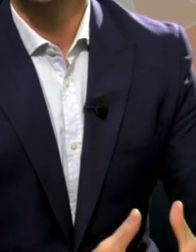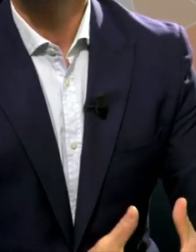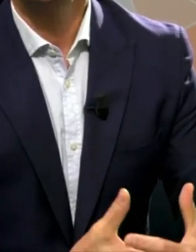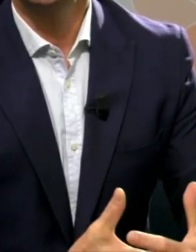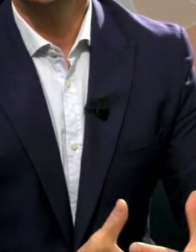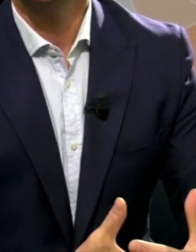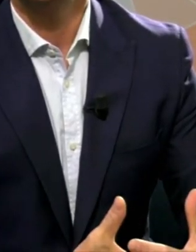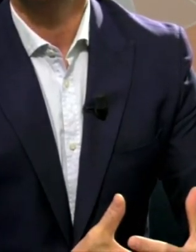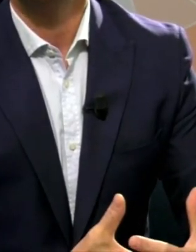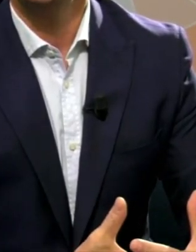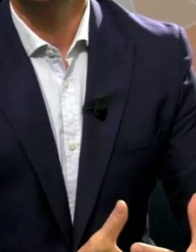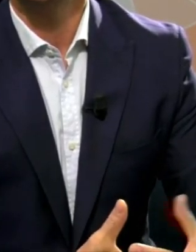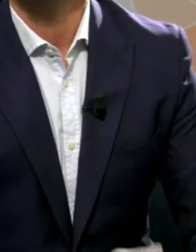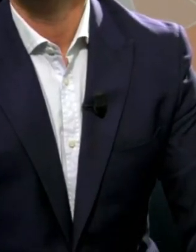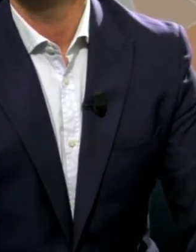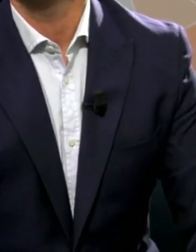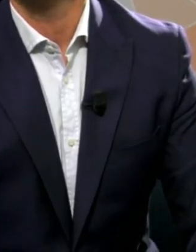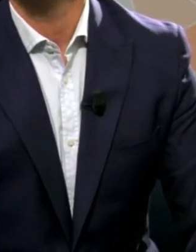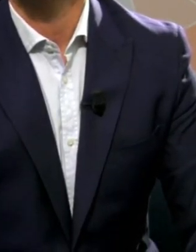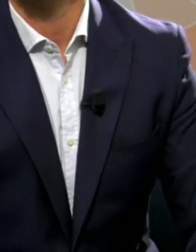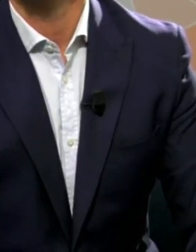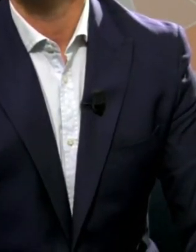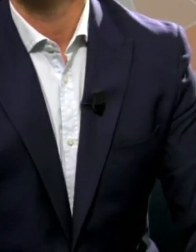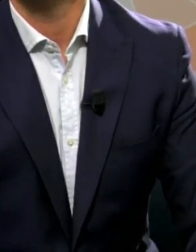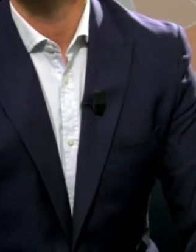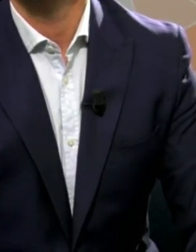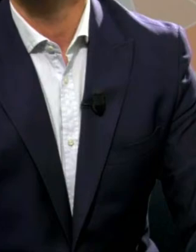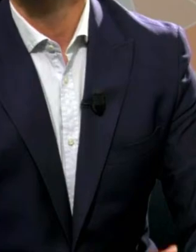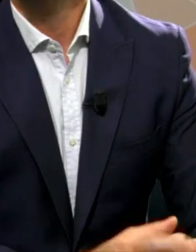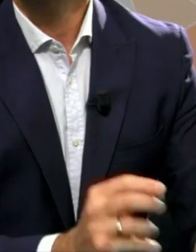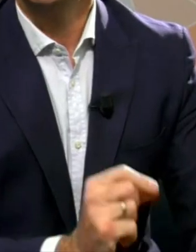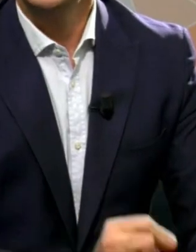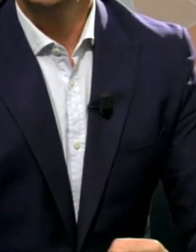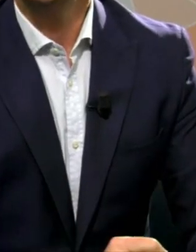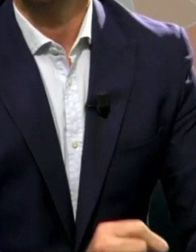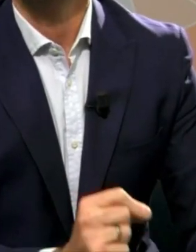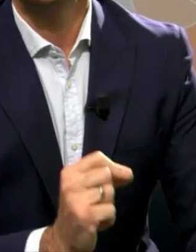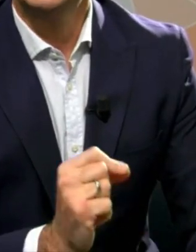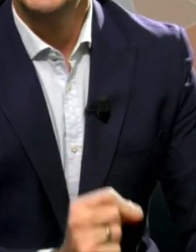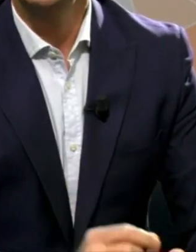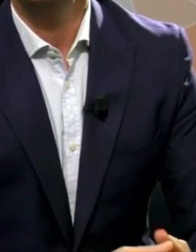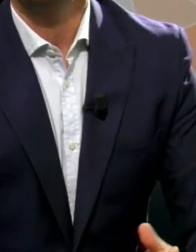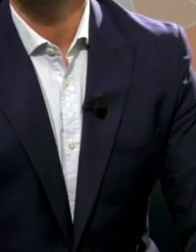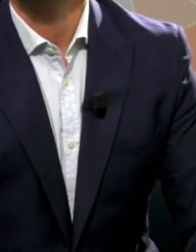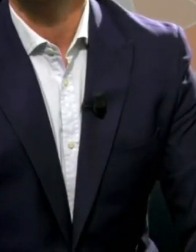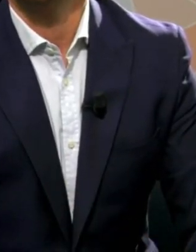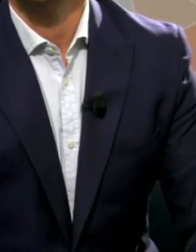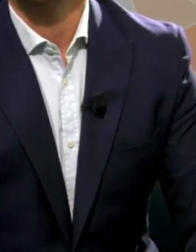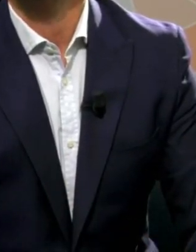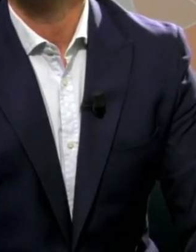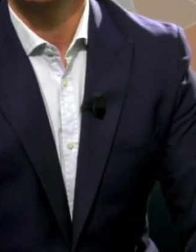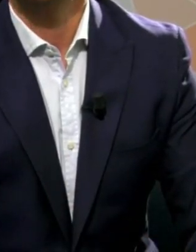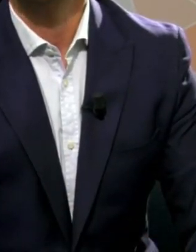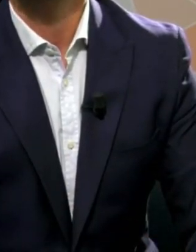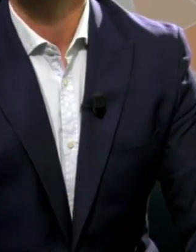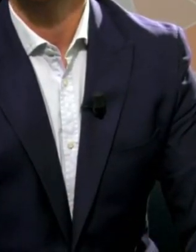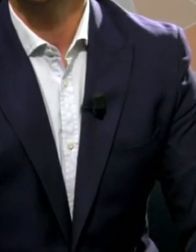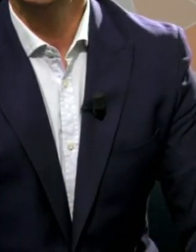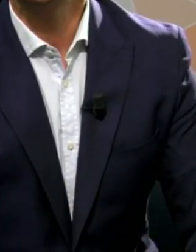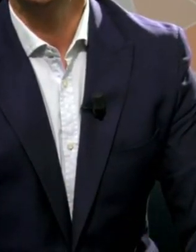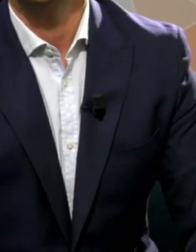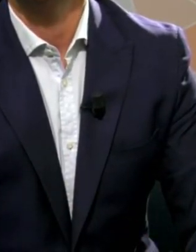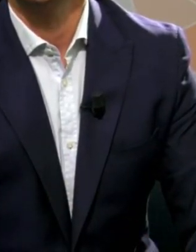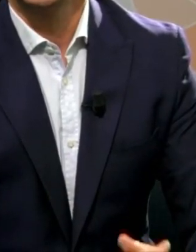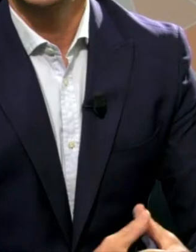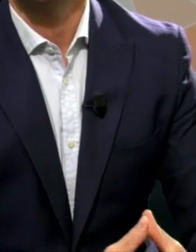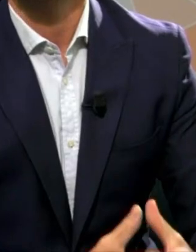AWS is also investing in the future of the Portuguese technology community, aiming toward the professionals and expanding their